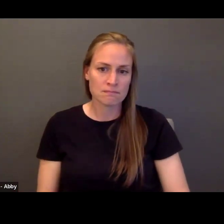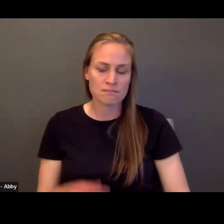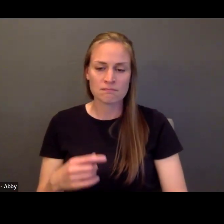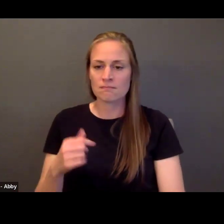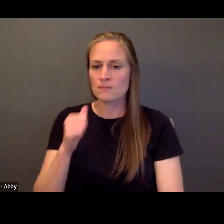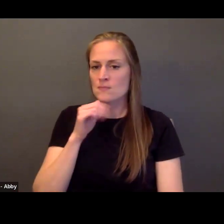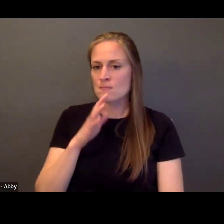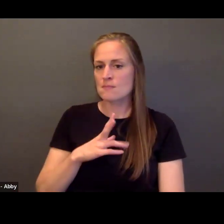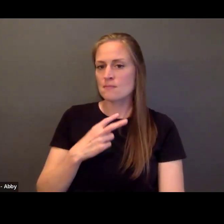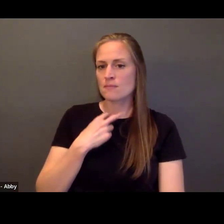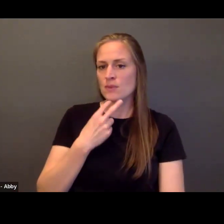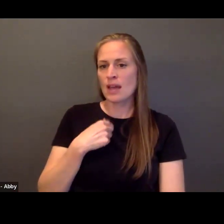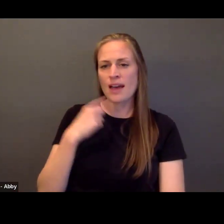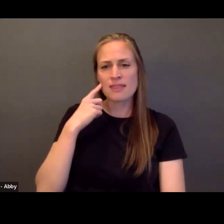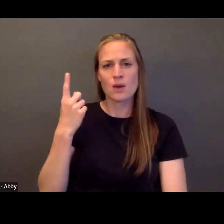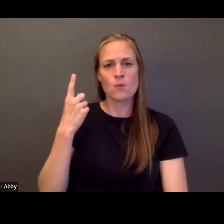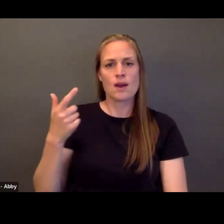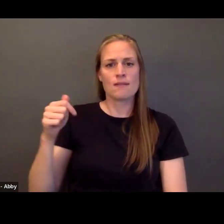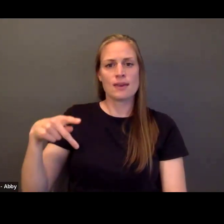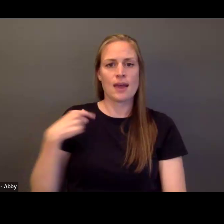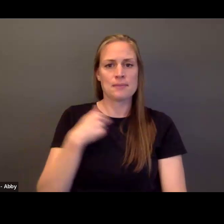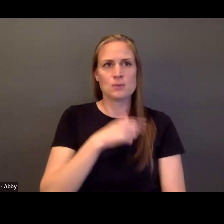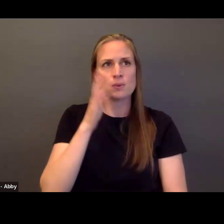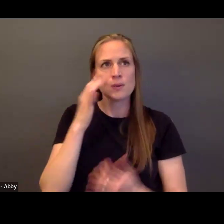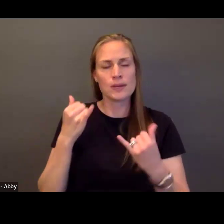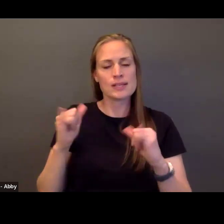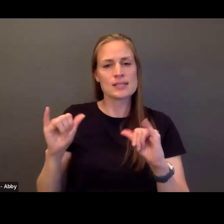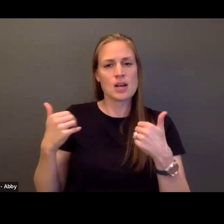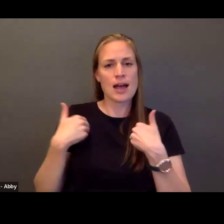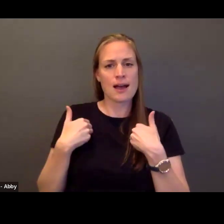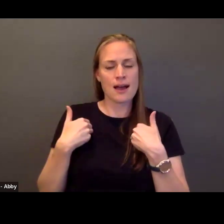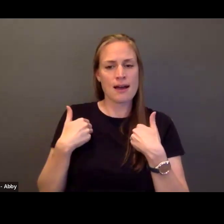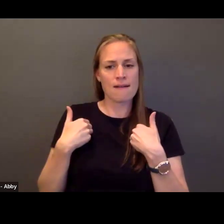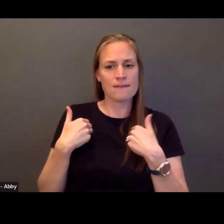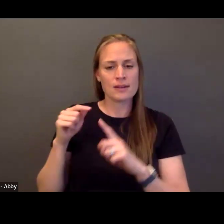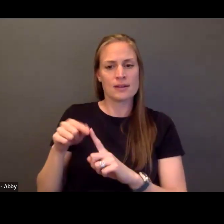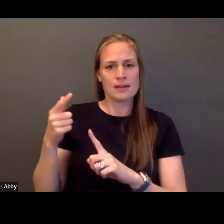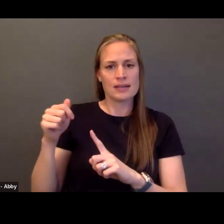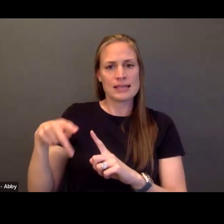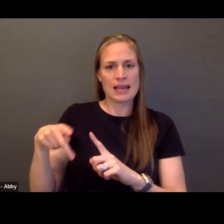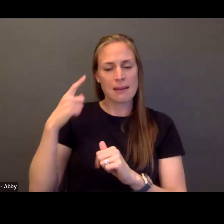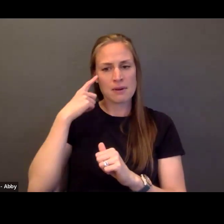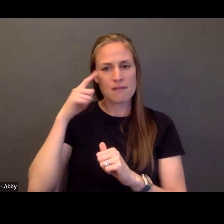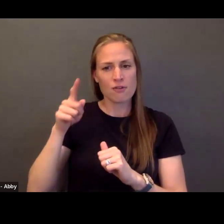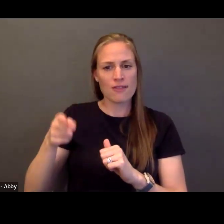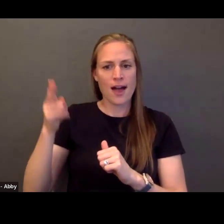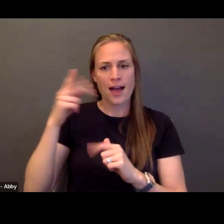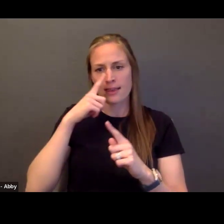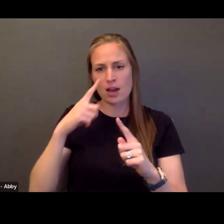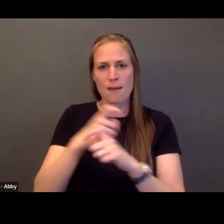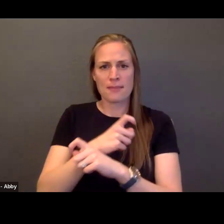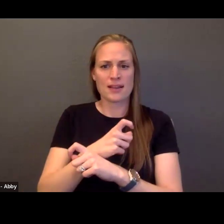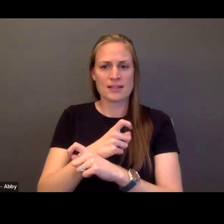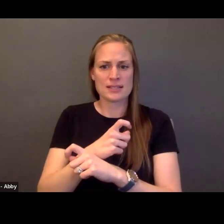have is that gap for the highly complex patient situation, the person